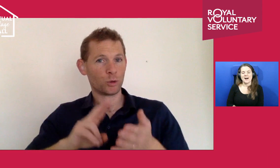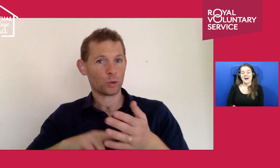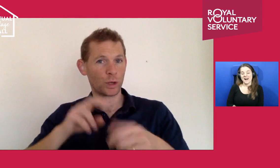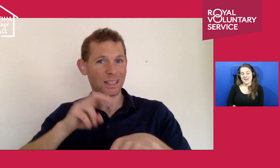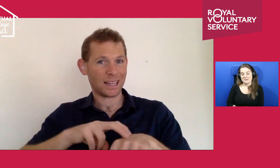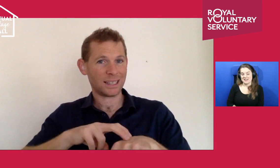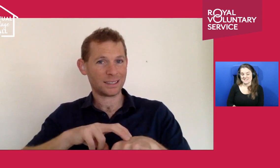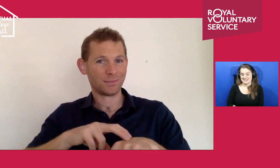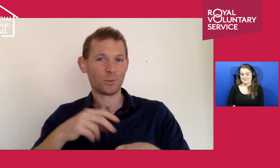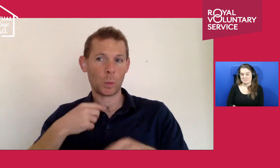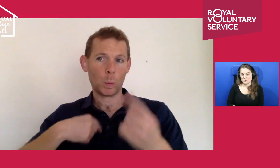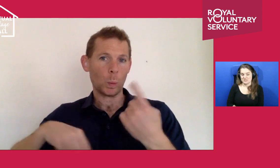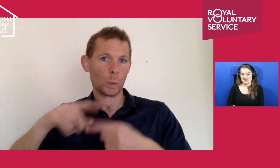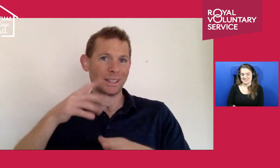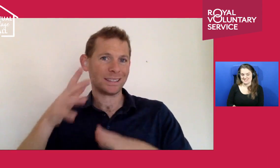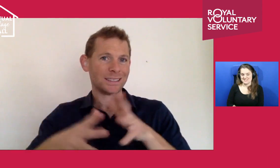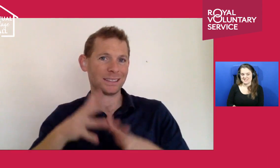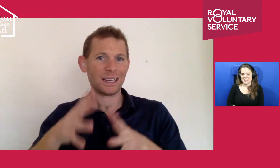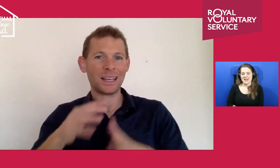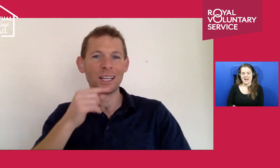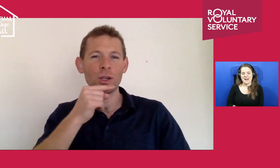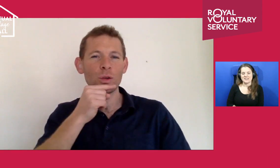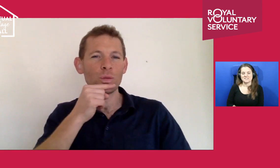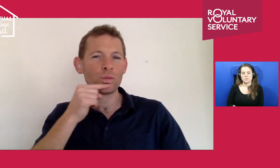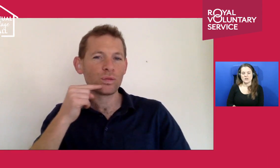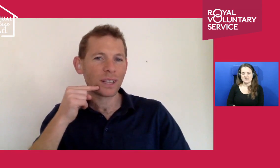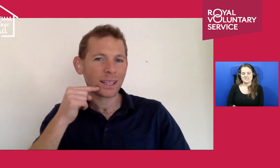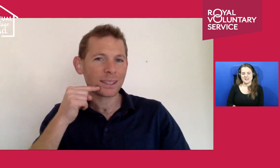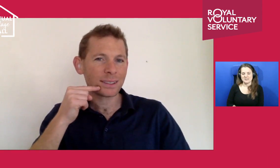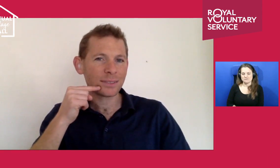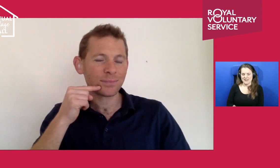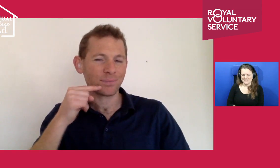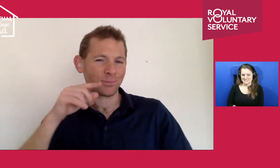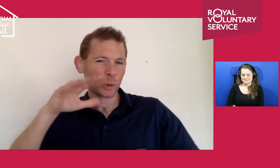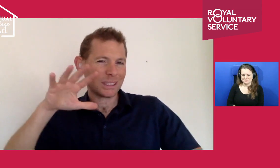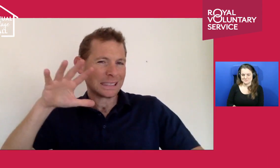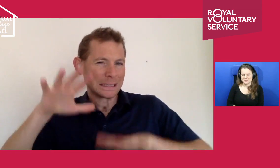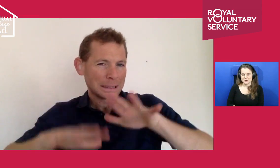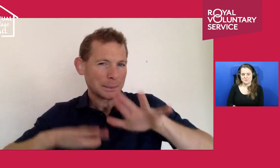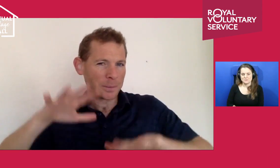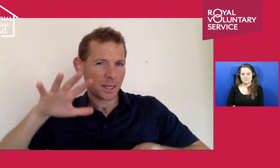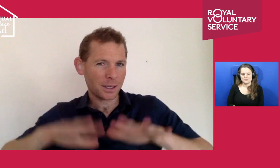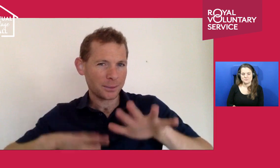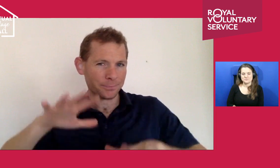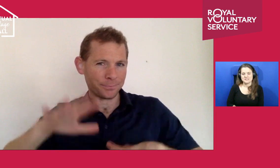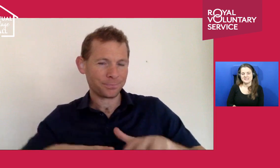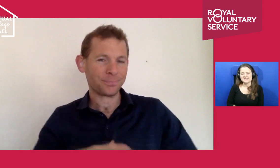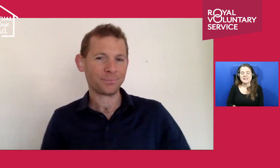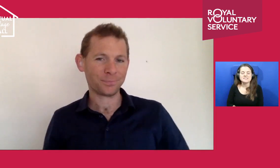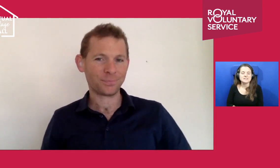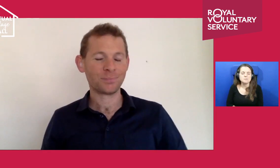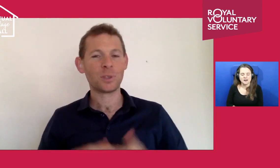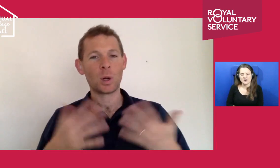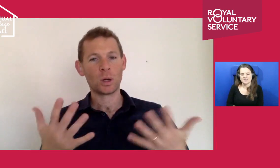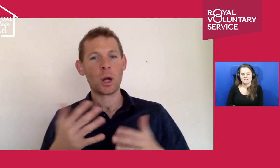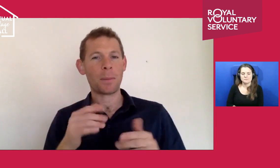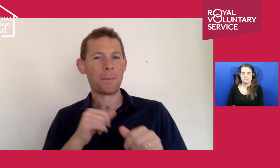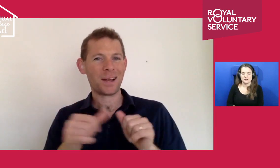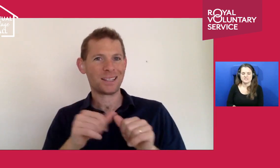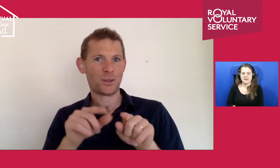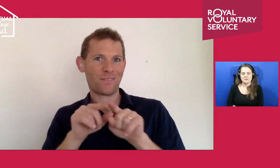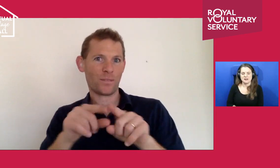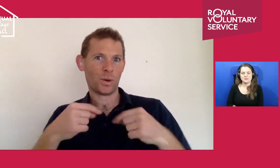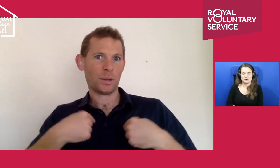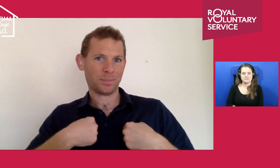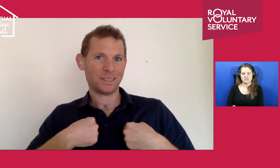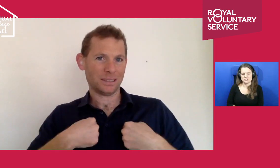So I am actually from Northern Ireland and we sign red. So it's similar,